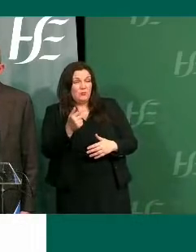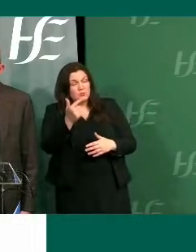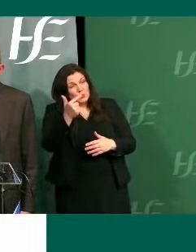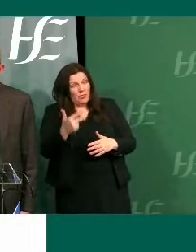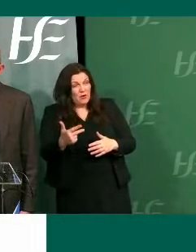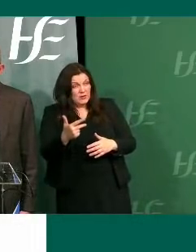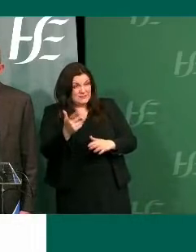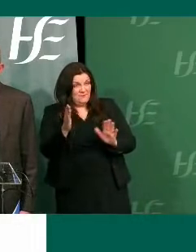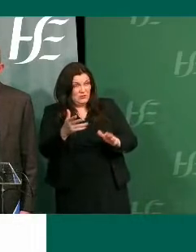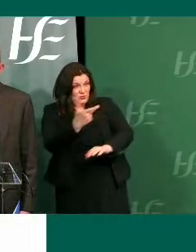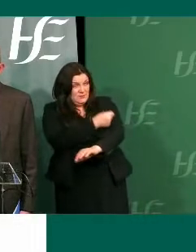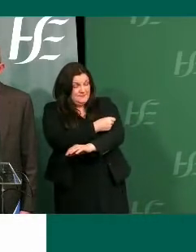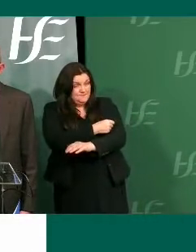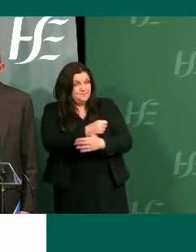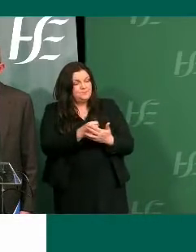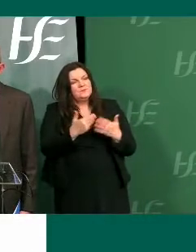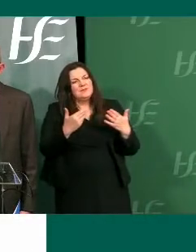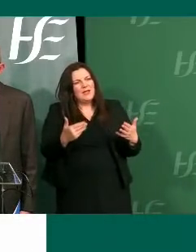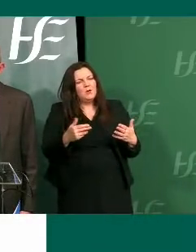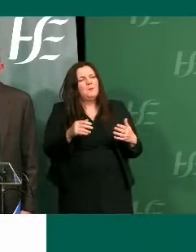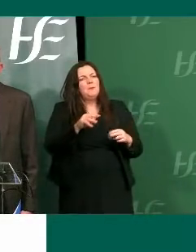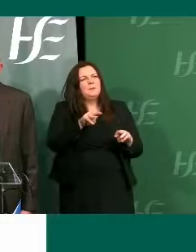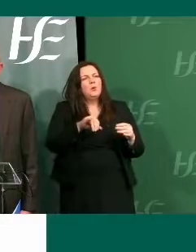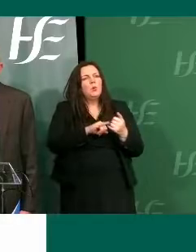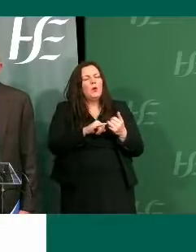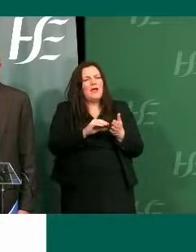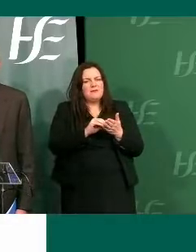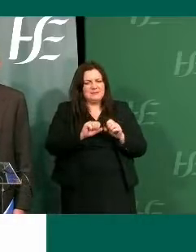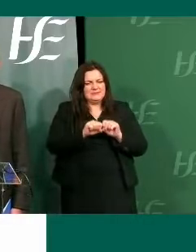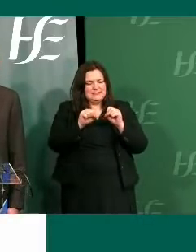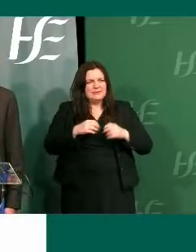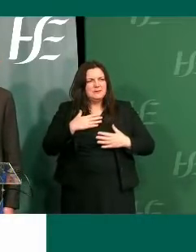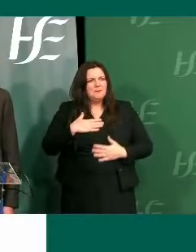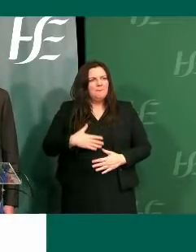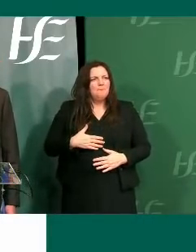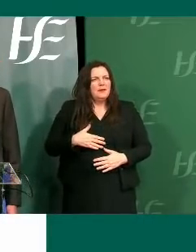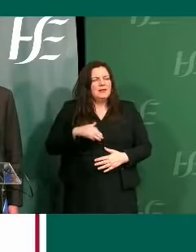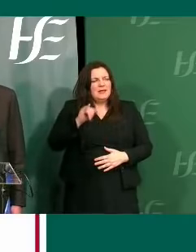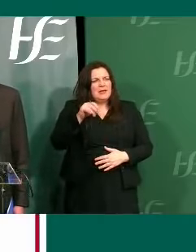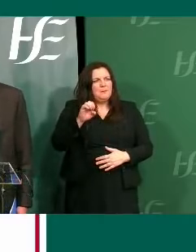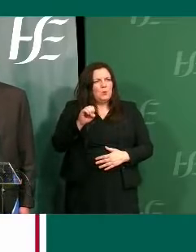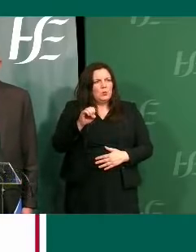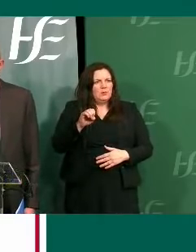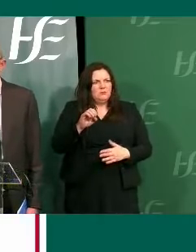Immunocompromised 85%. And these are the groups that are overly represented when it comes to getting sick.